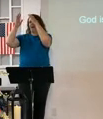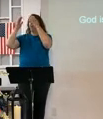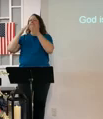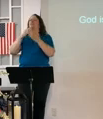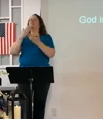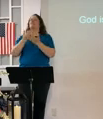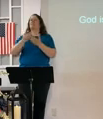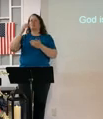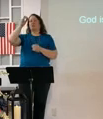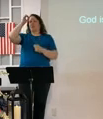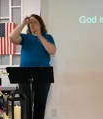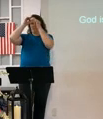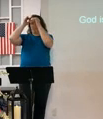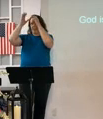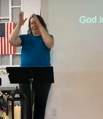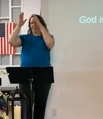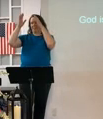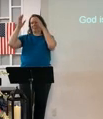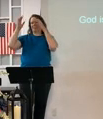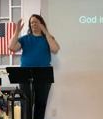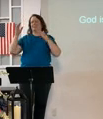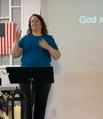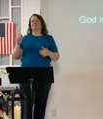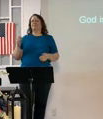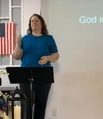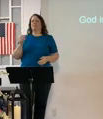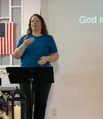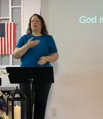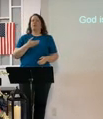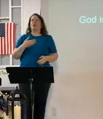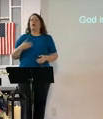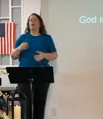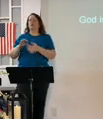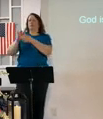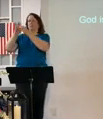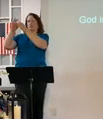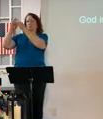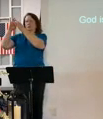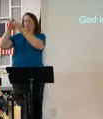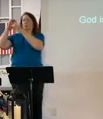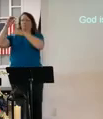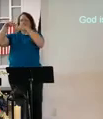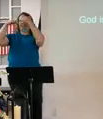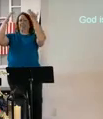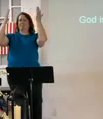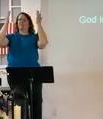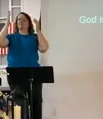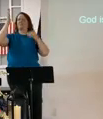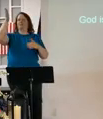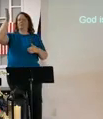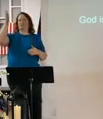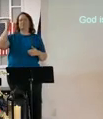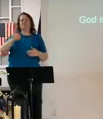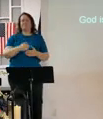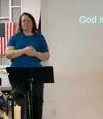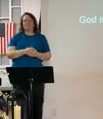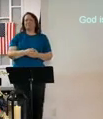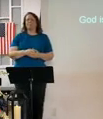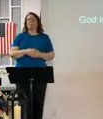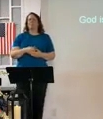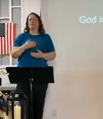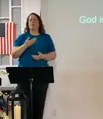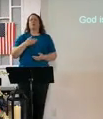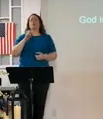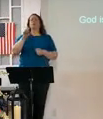father, and we all have a part of his great inheritance for us in heaven. So we're going to sing,